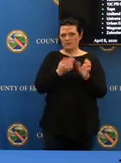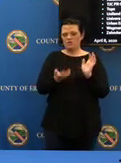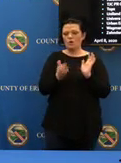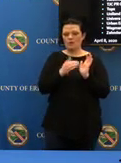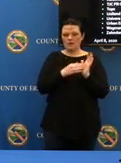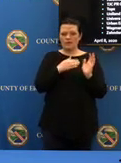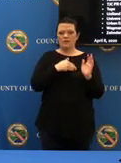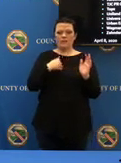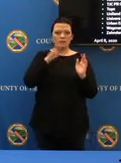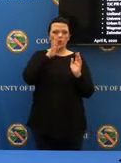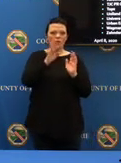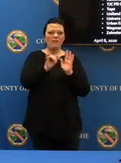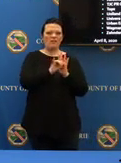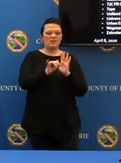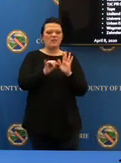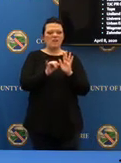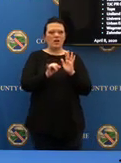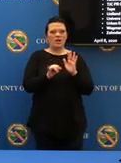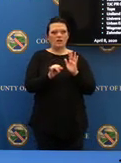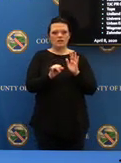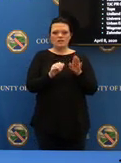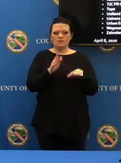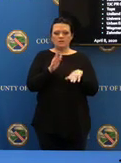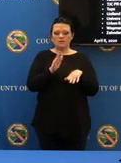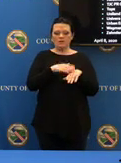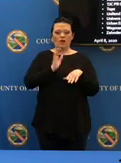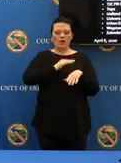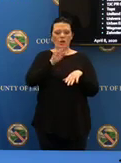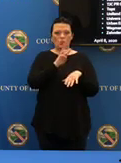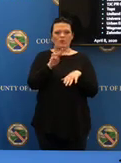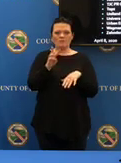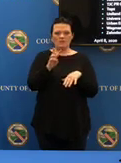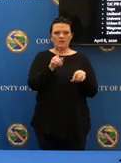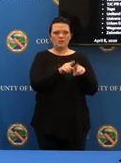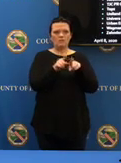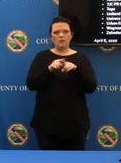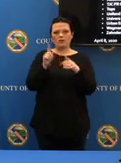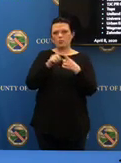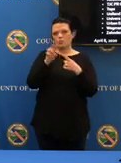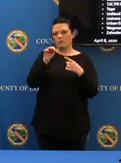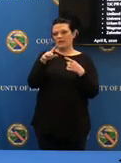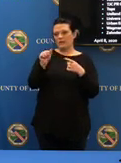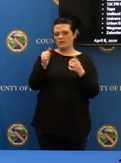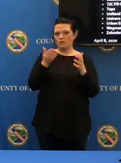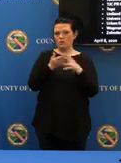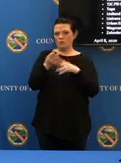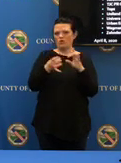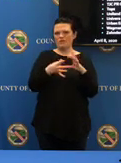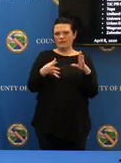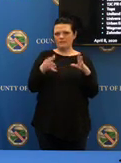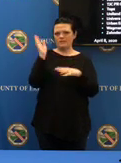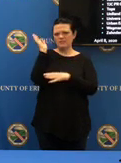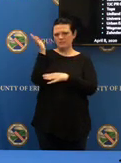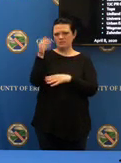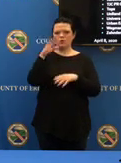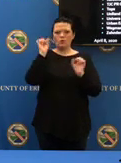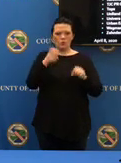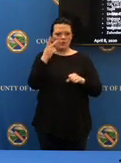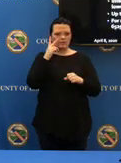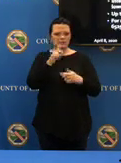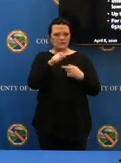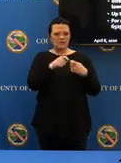the members will be identified on our website as well as to the media through a press release, so to see the exact